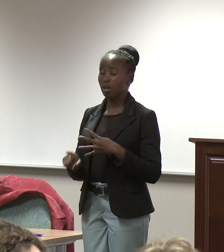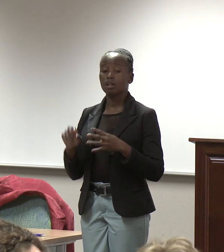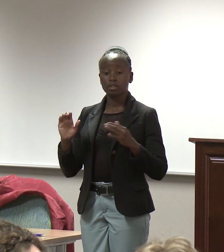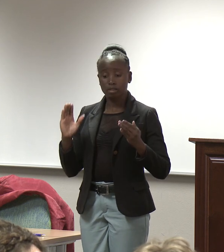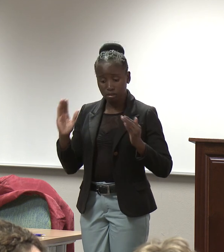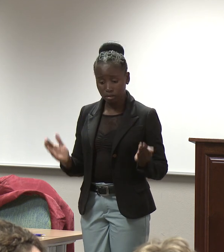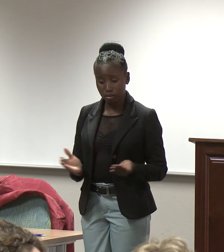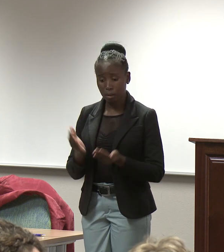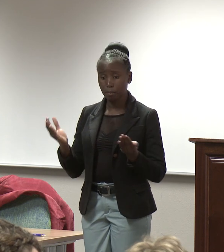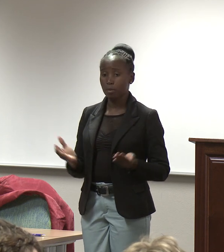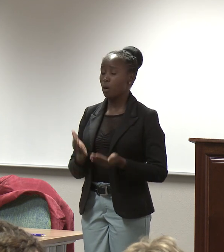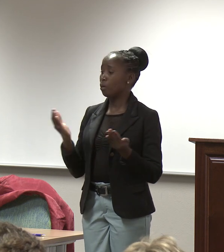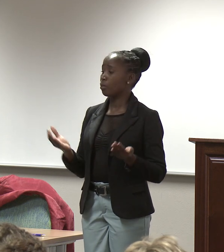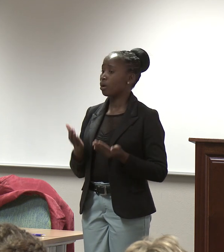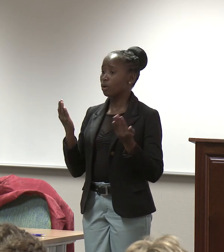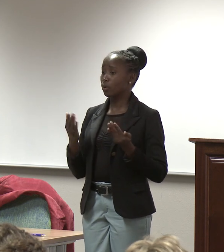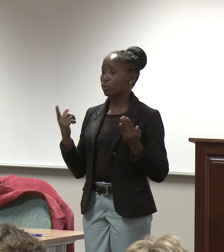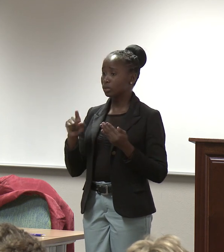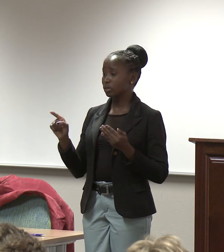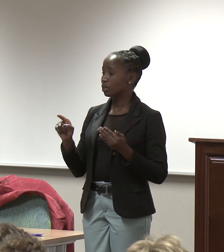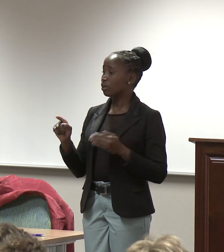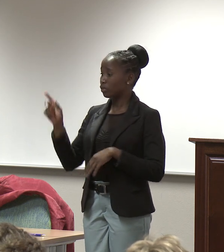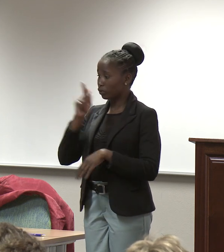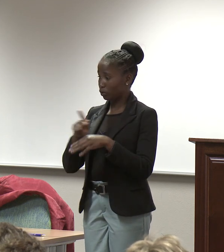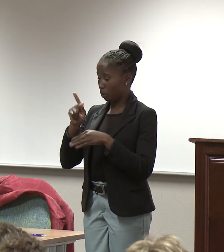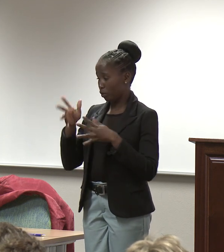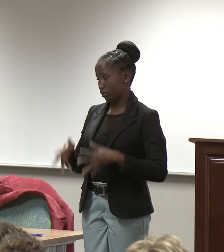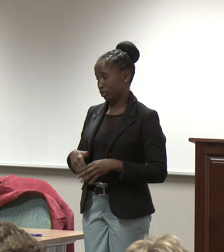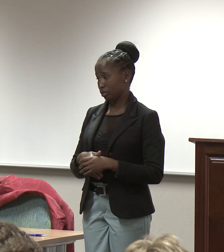mass type of mediocre professors.